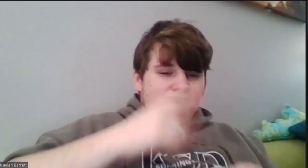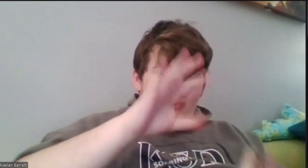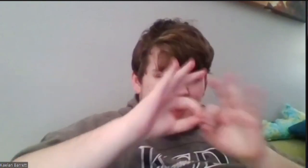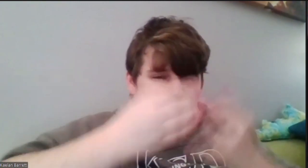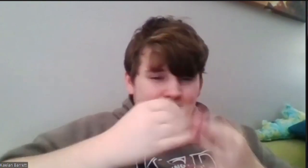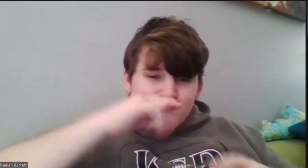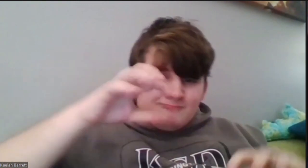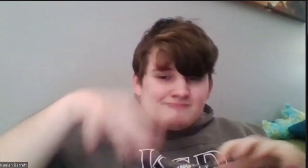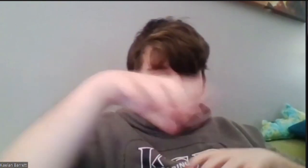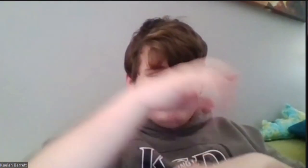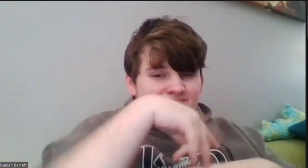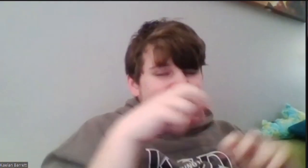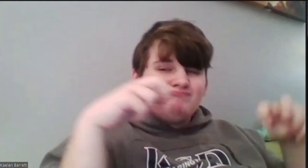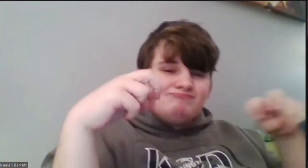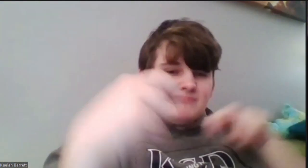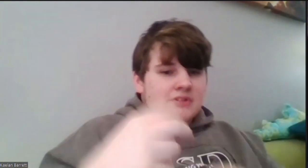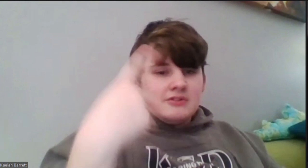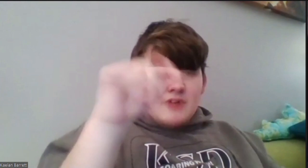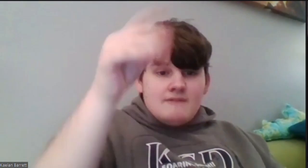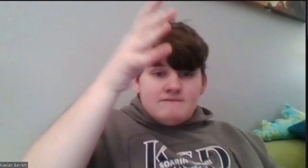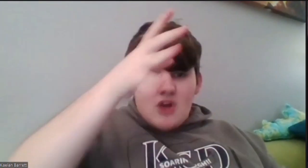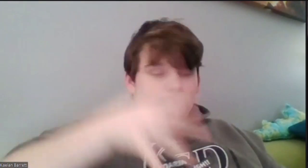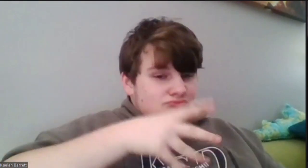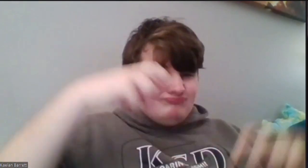here Tim is enjoying his food and coughing still.